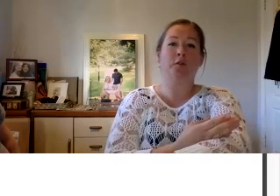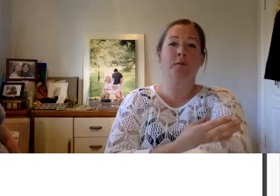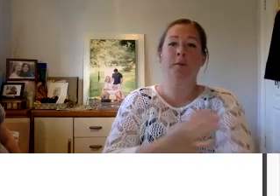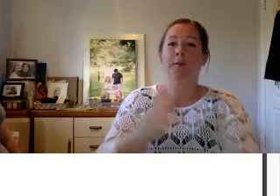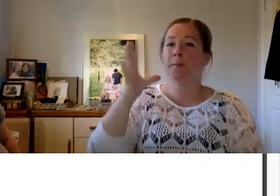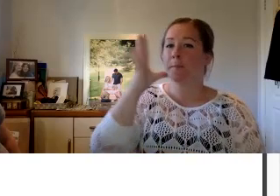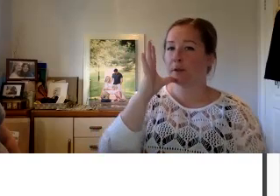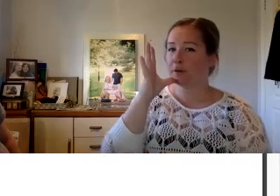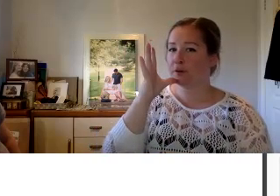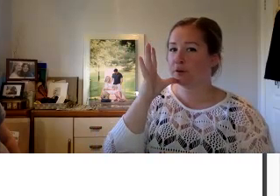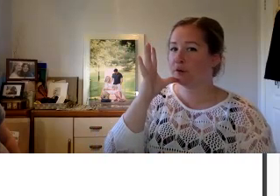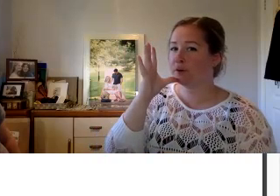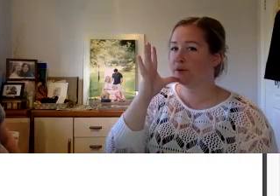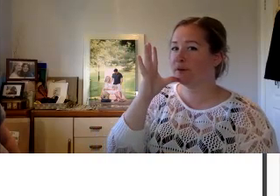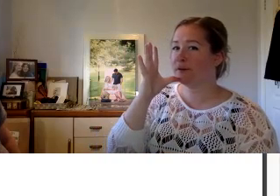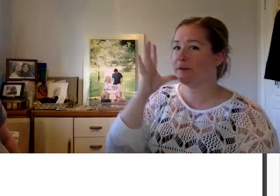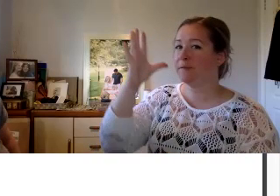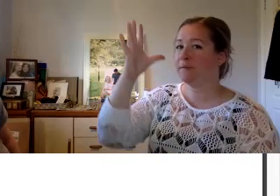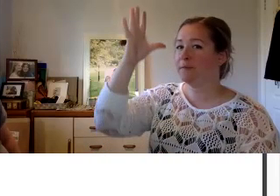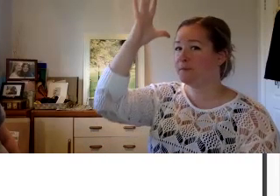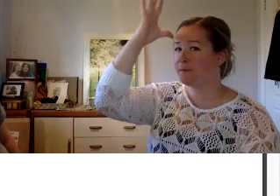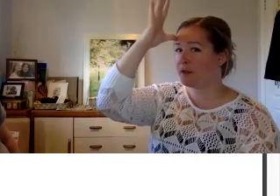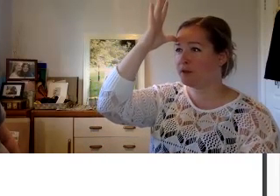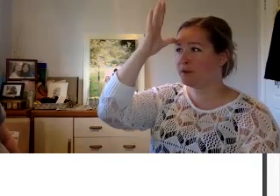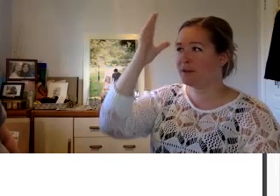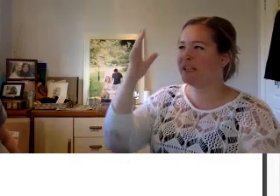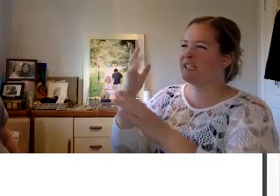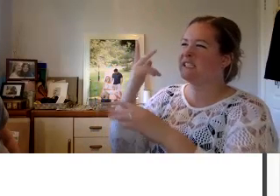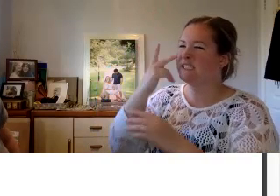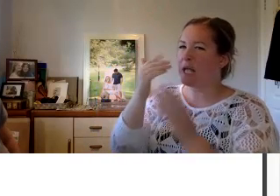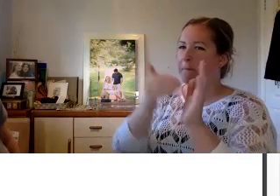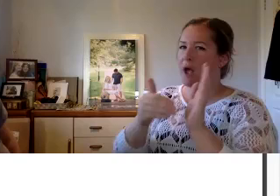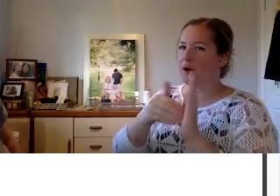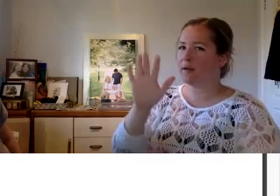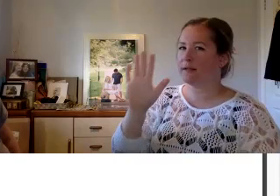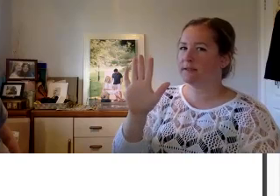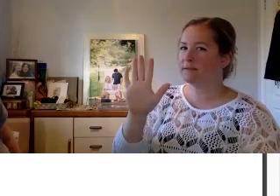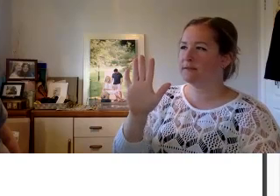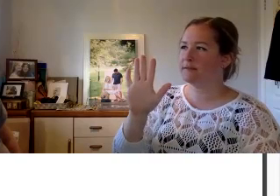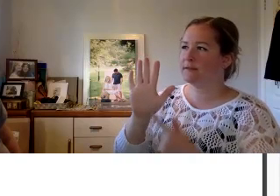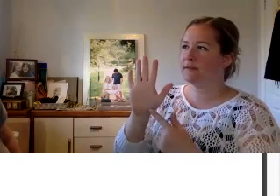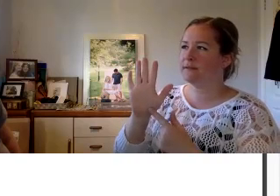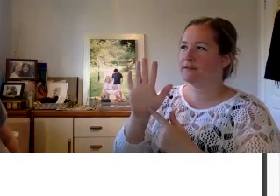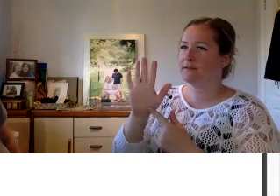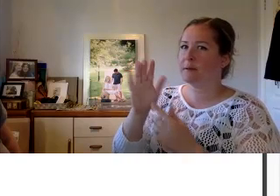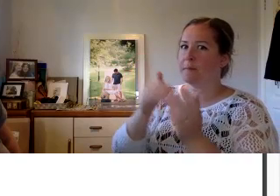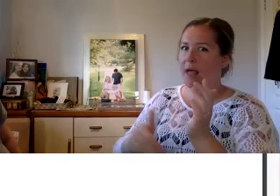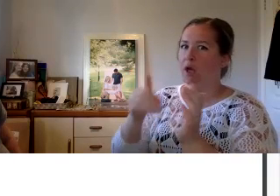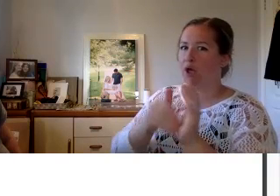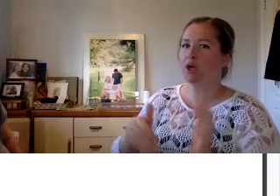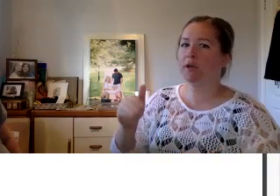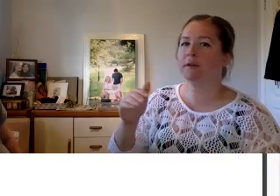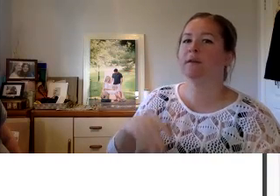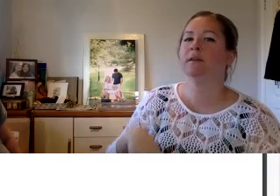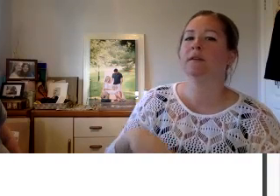daughter, mother, mom, father. See the patterns? See how the patterns always